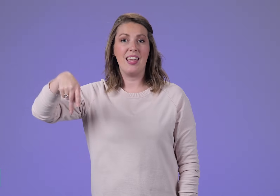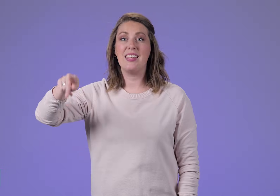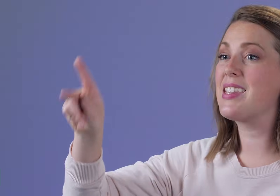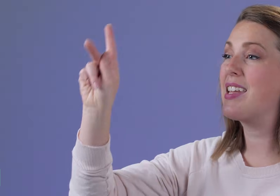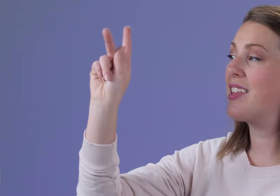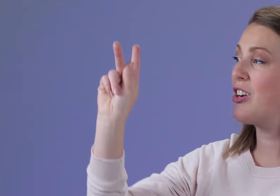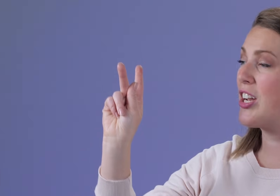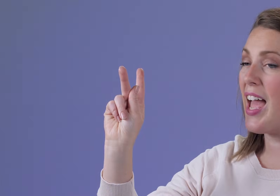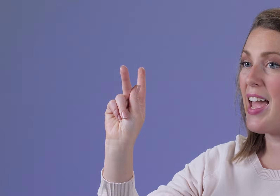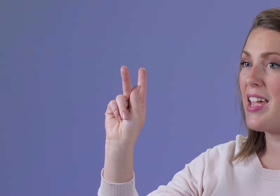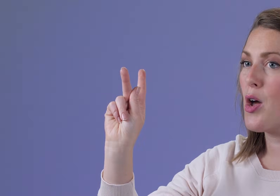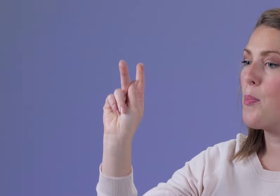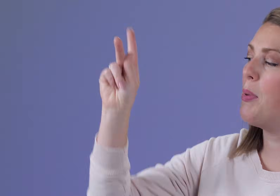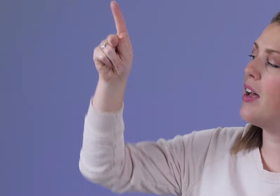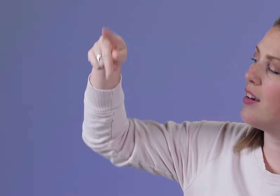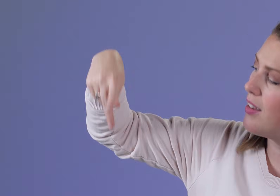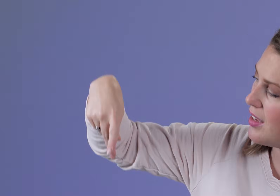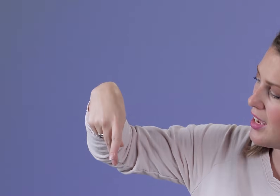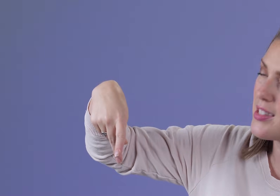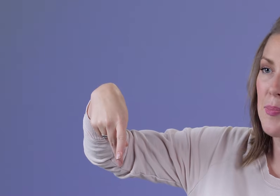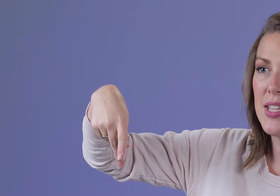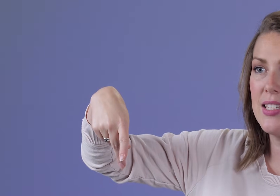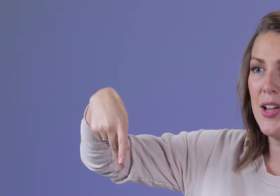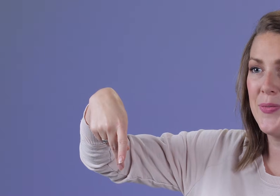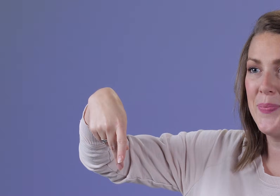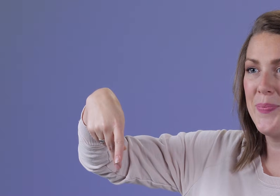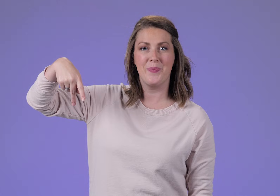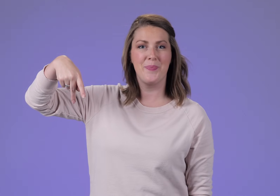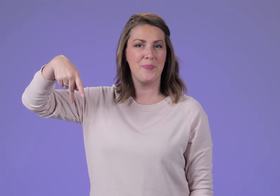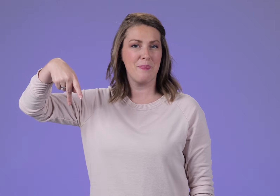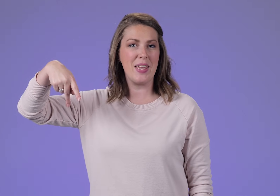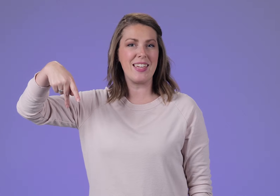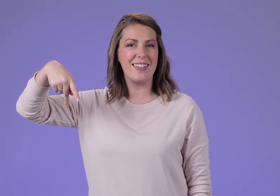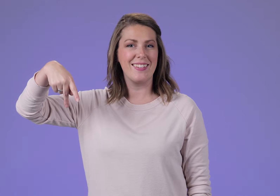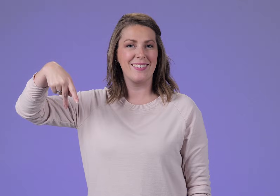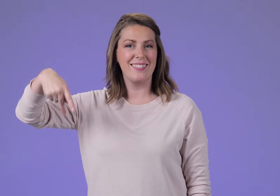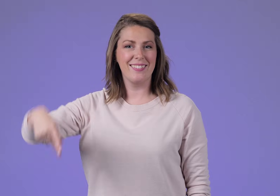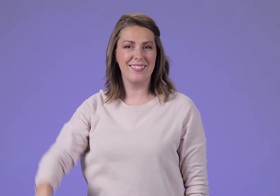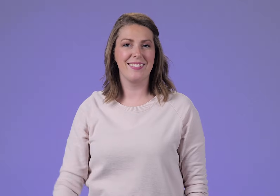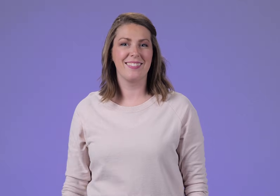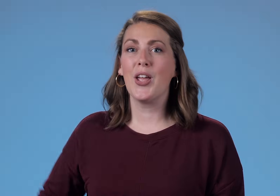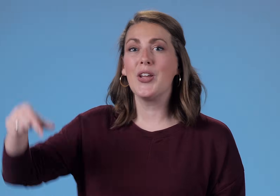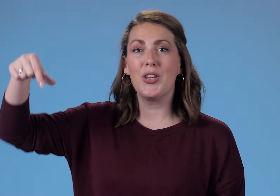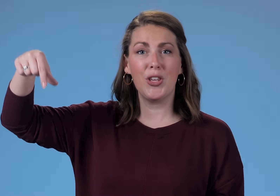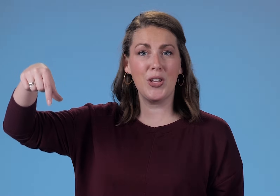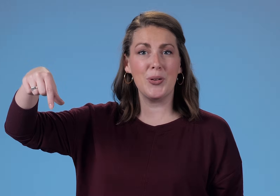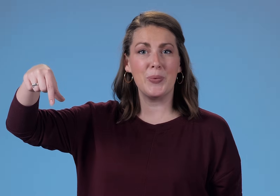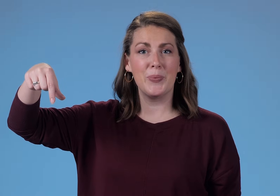It's like the letter K, but it's upside down. P. Q.